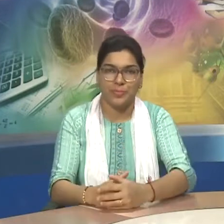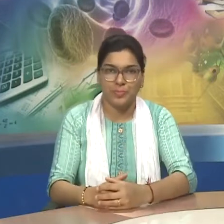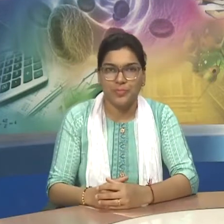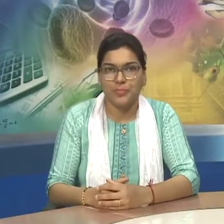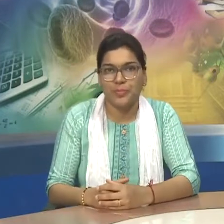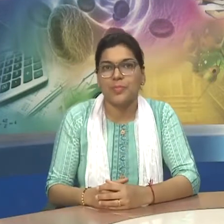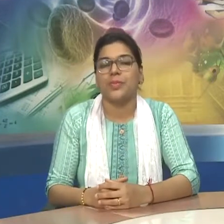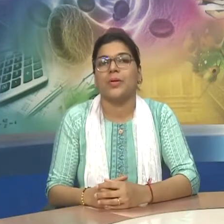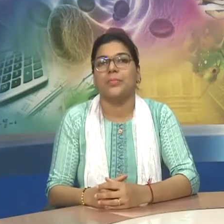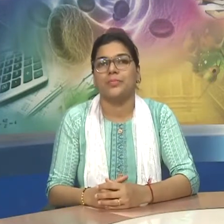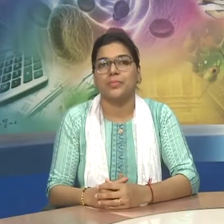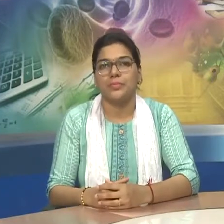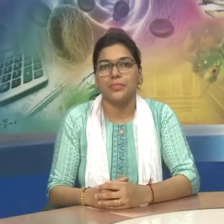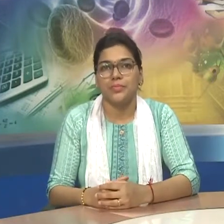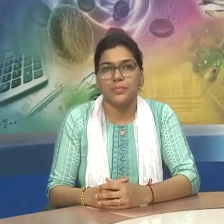and activity.